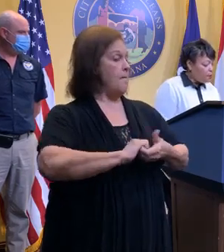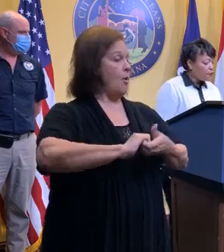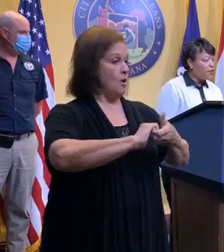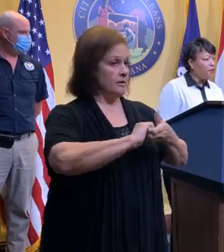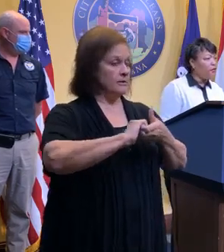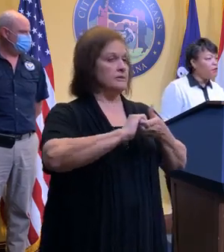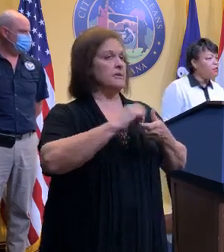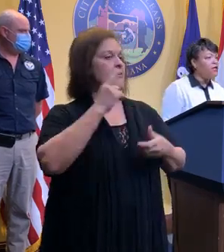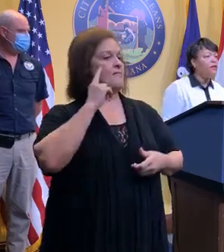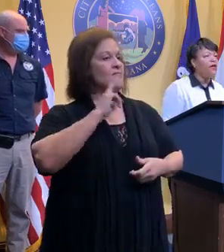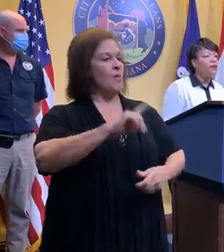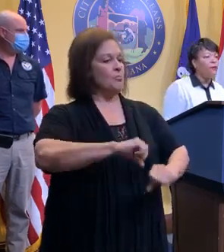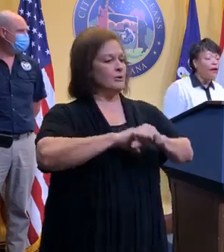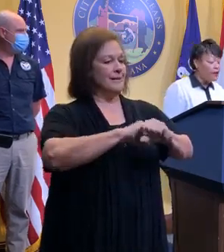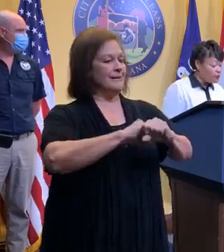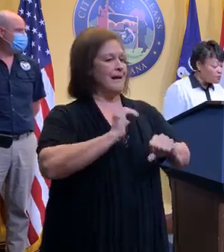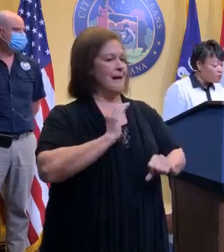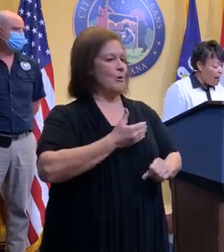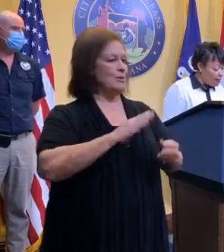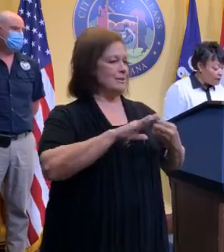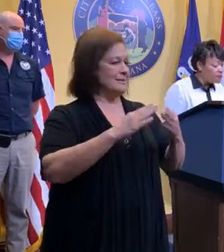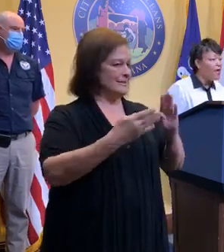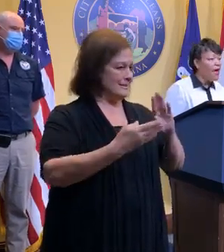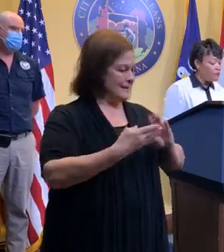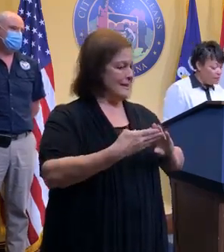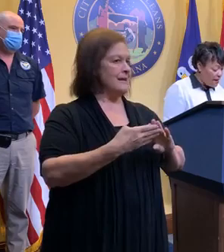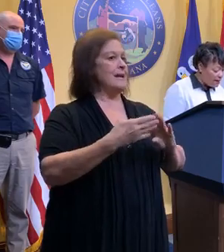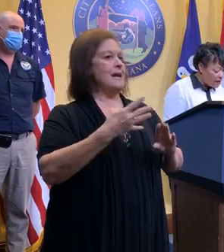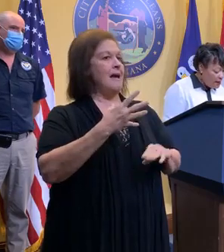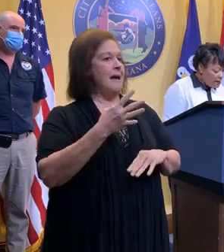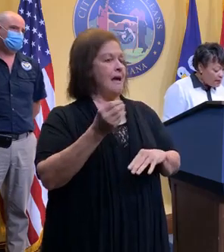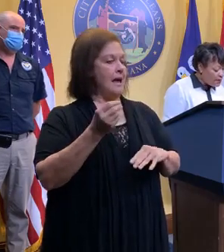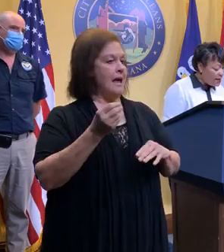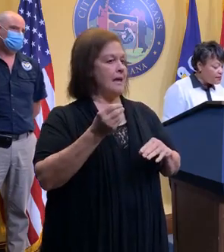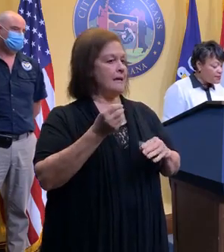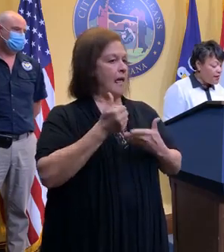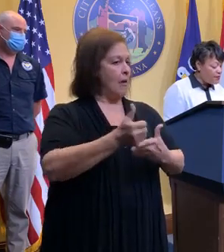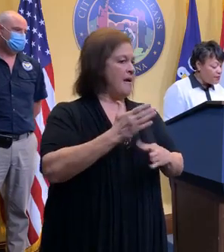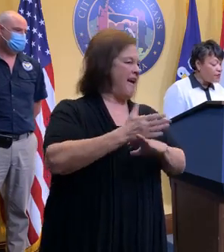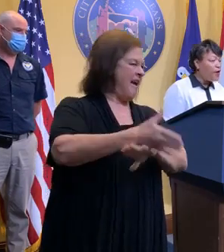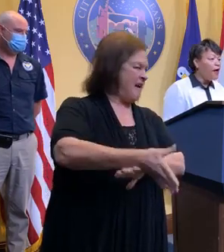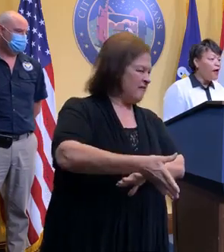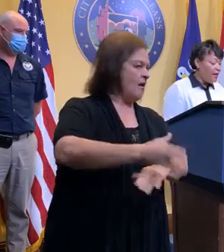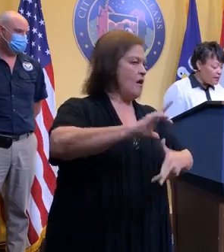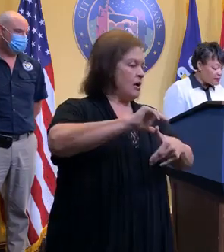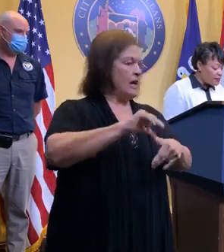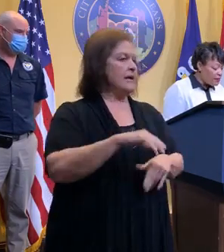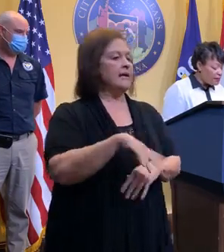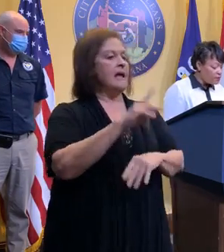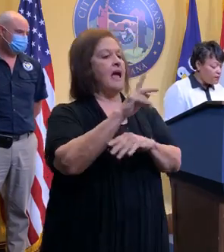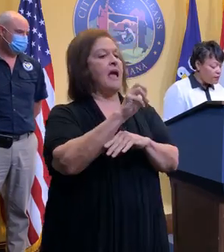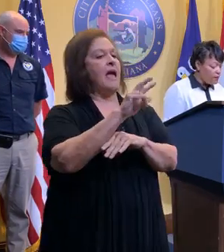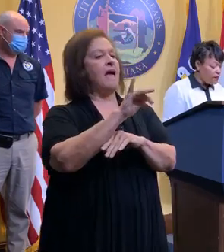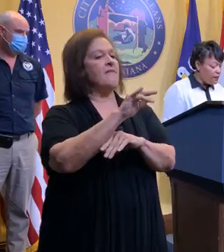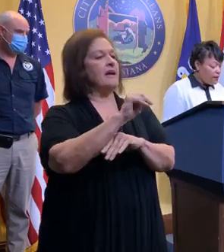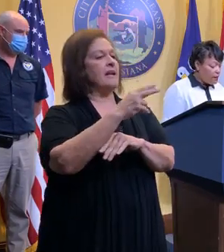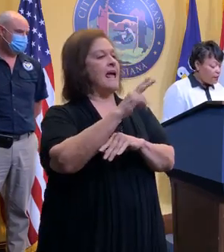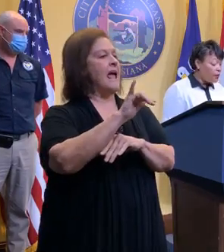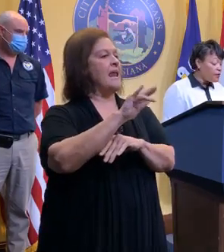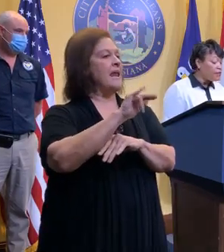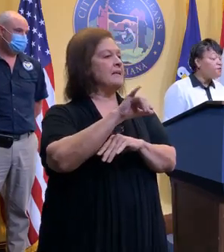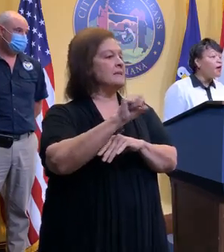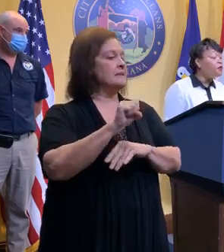to protecting our city, being prepared and responding to the aftermath. And that is Kevin Haynes. He is with